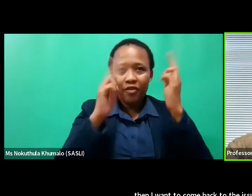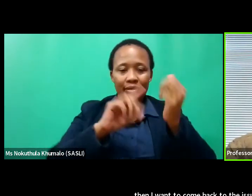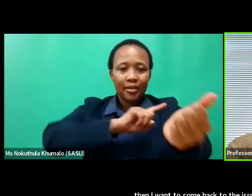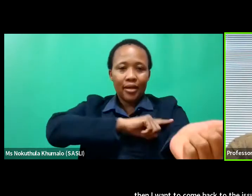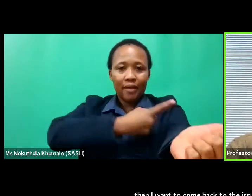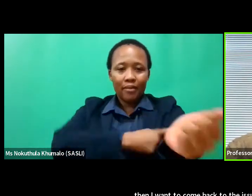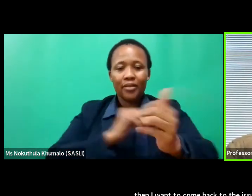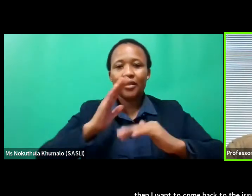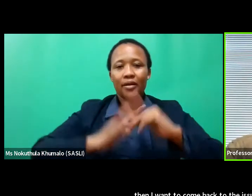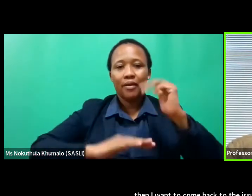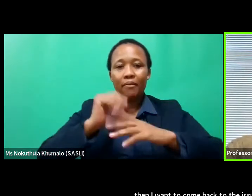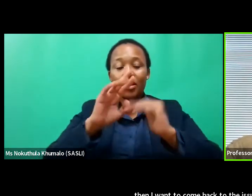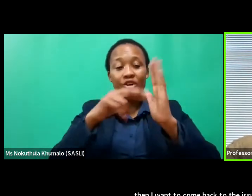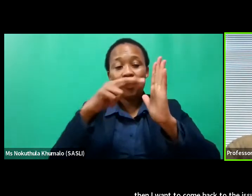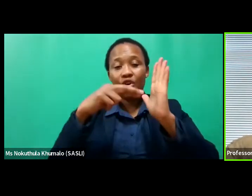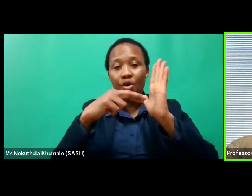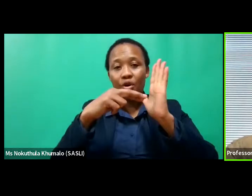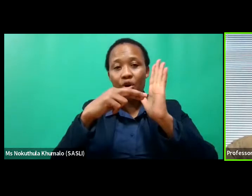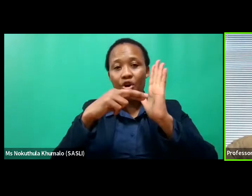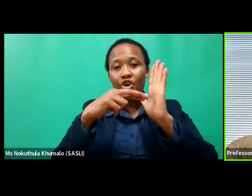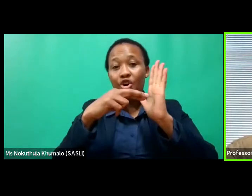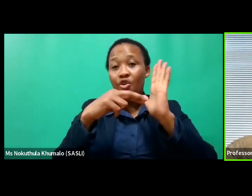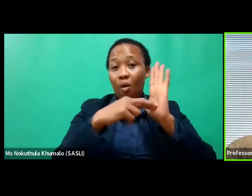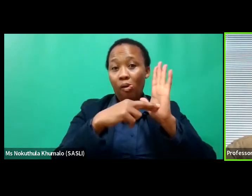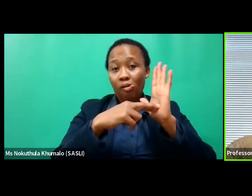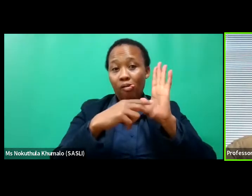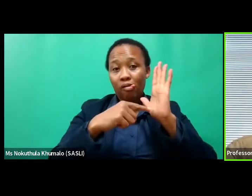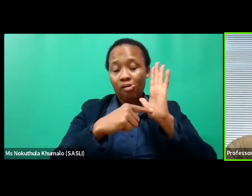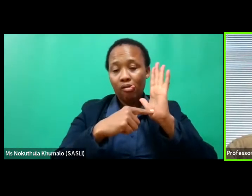So how have universities bought into this?